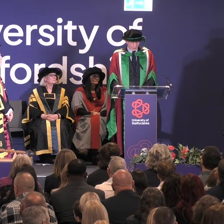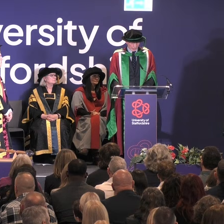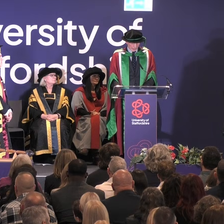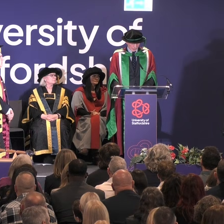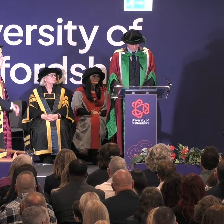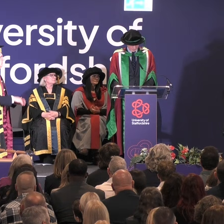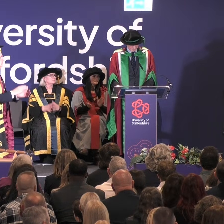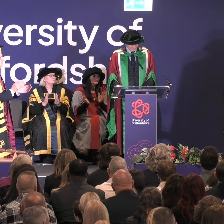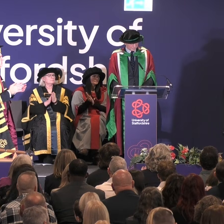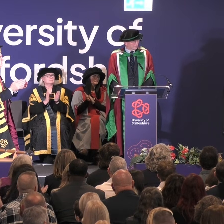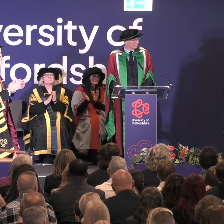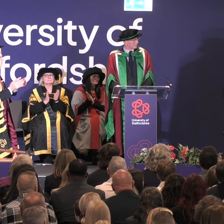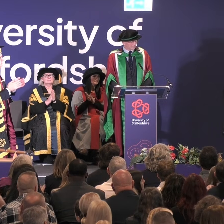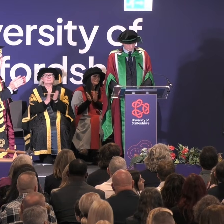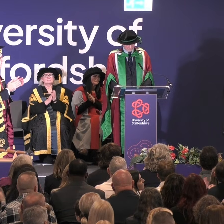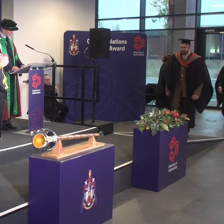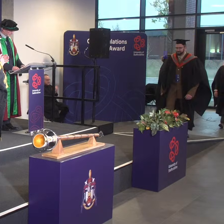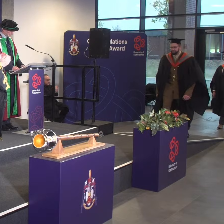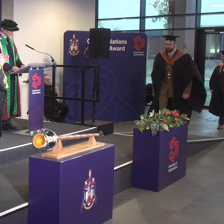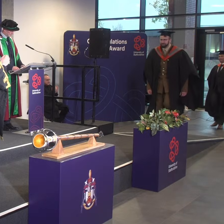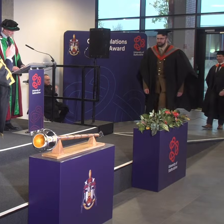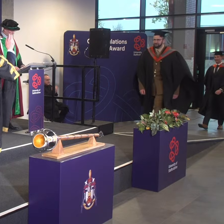Fraser Clark.